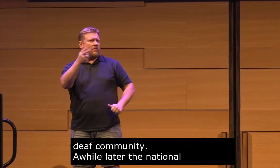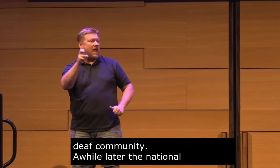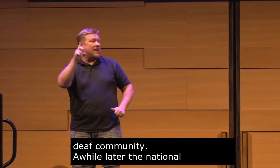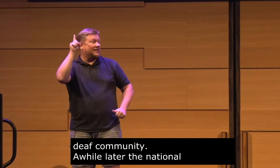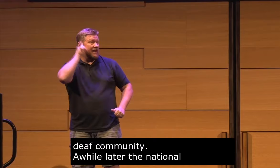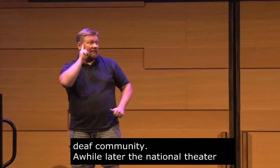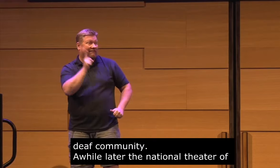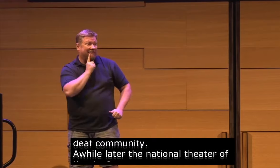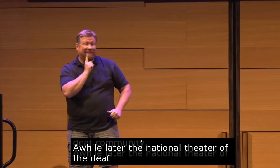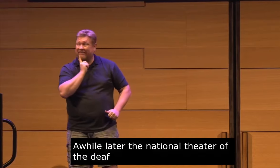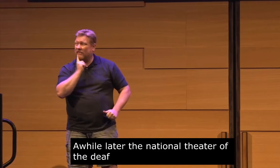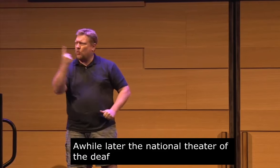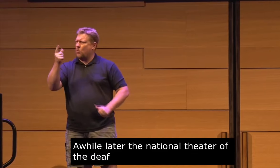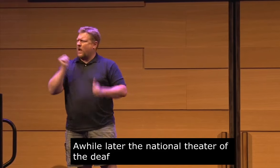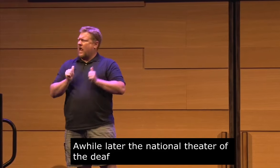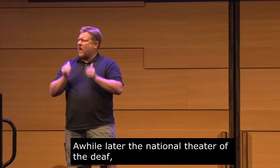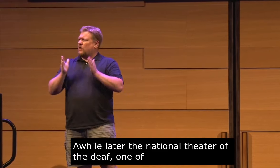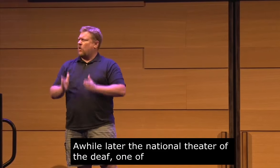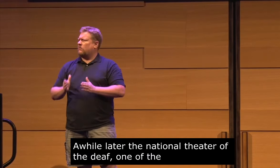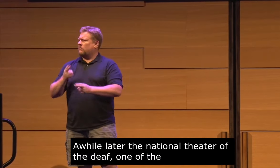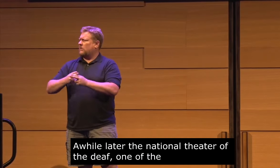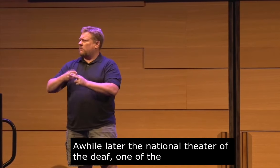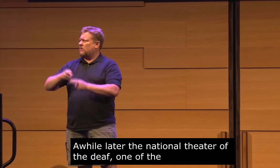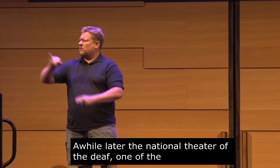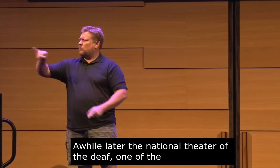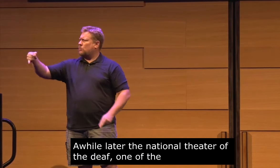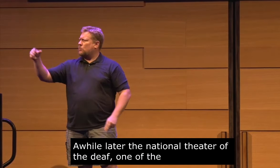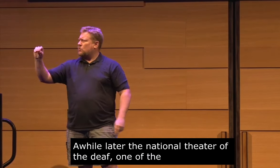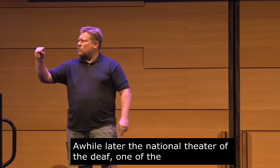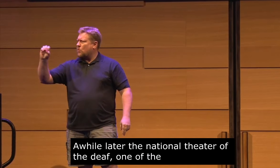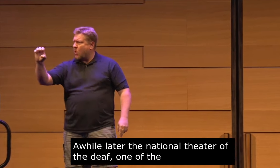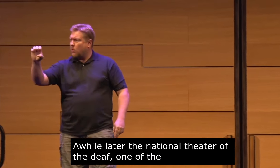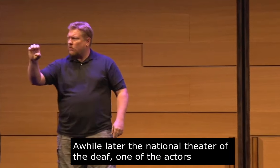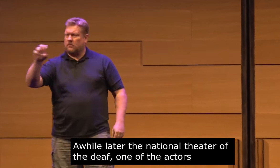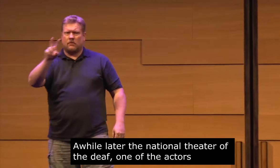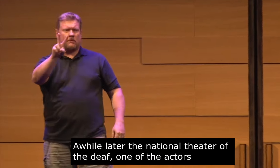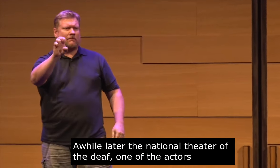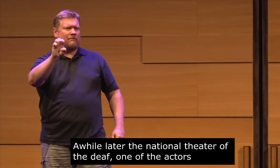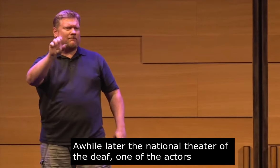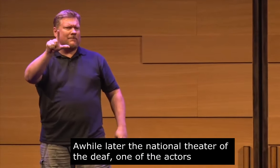the National Theater of the Deaf, one of the actors there,